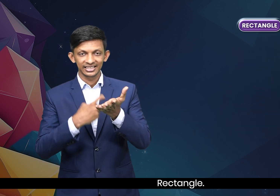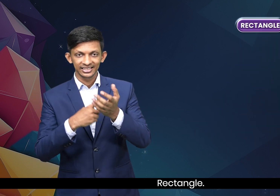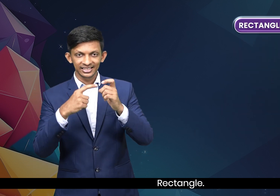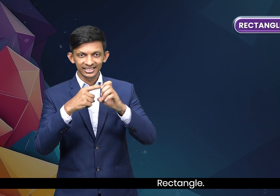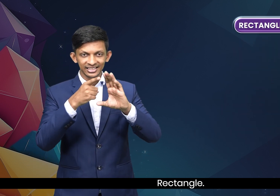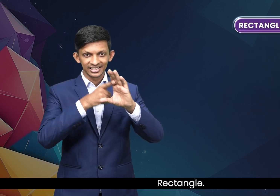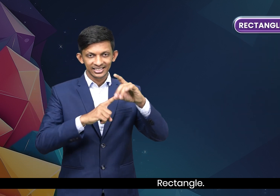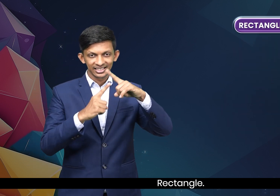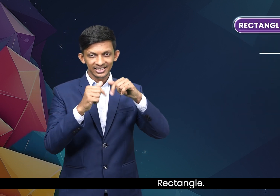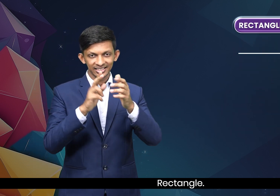Rectangle.